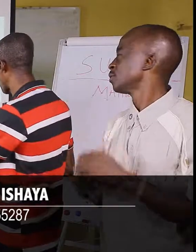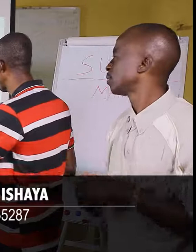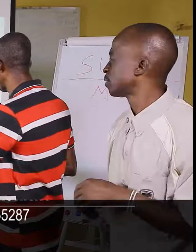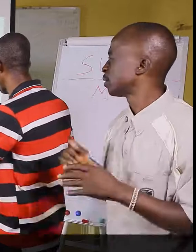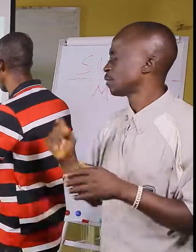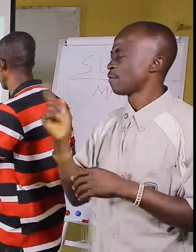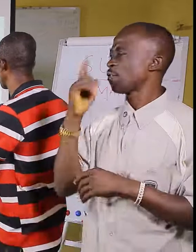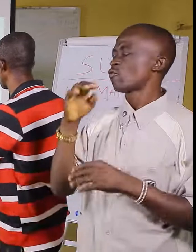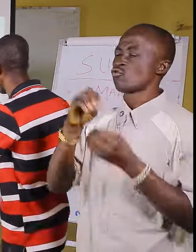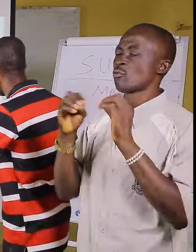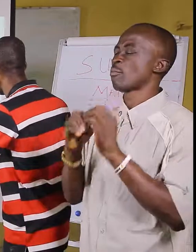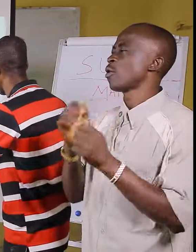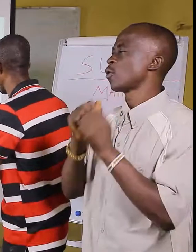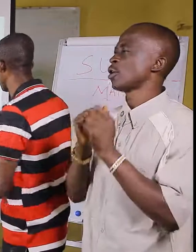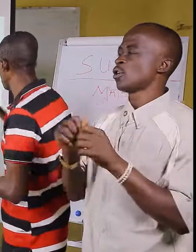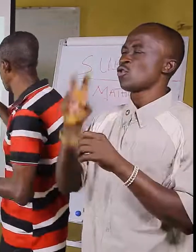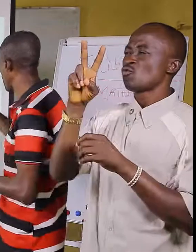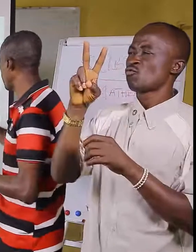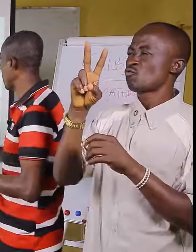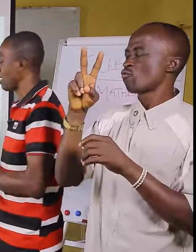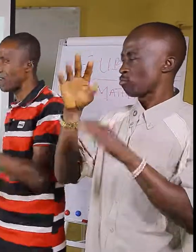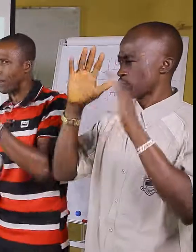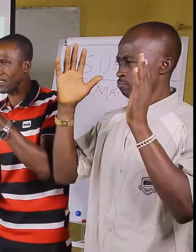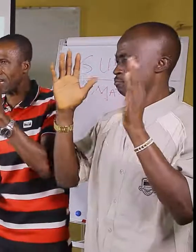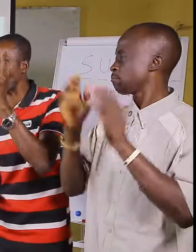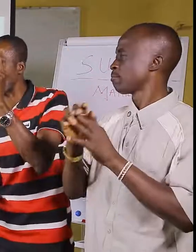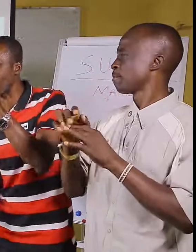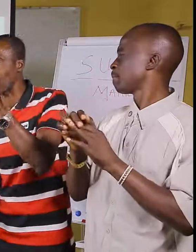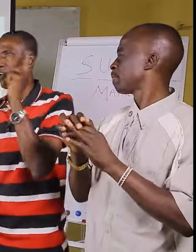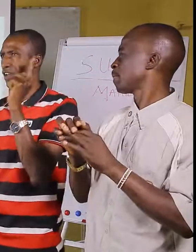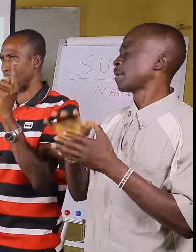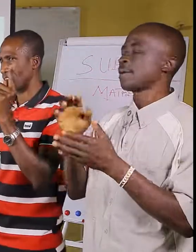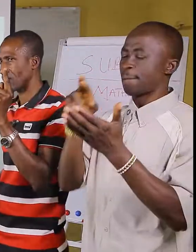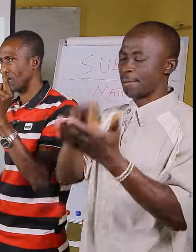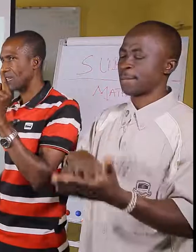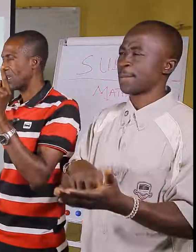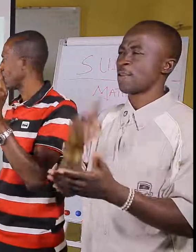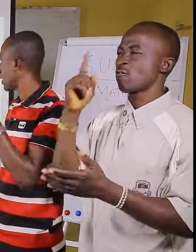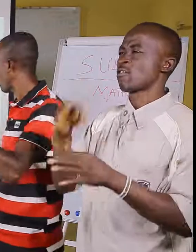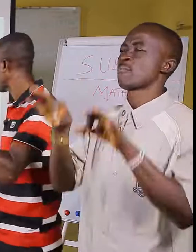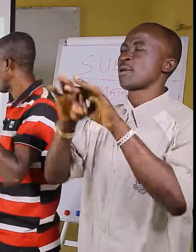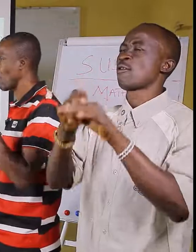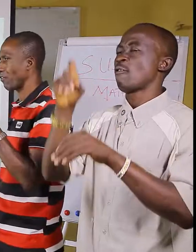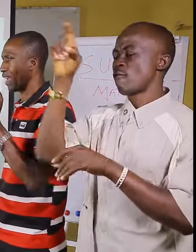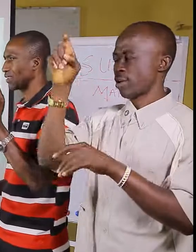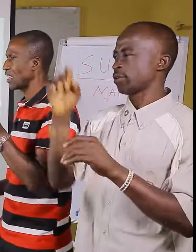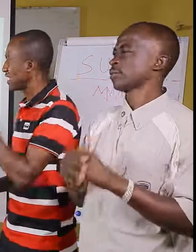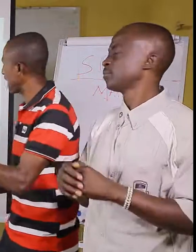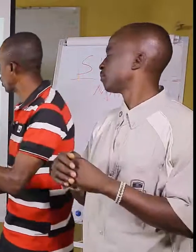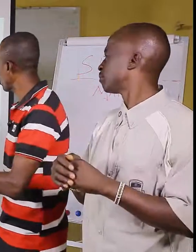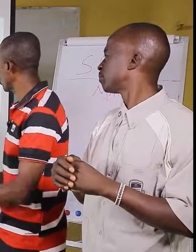The first number, which is 2 whole number 5 over 11, represents the first value of x. The first value of